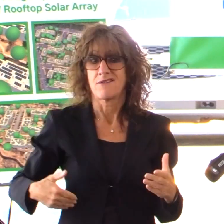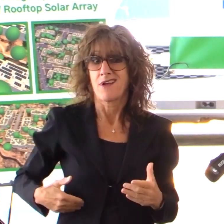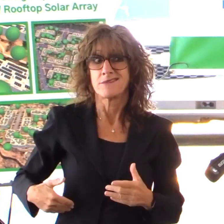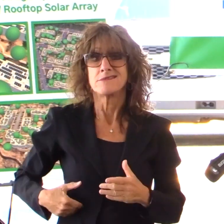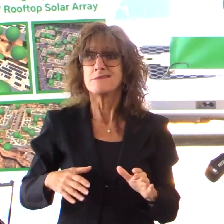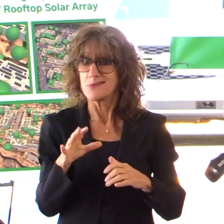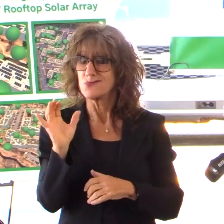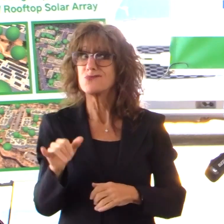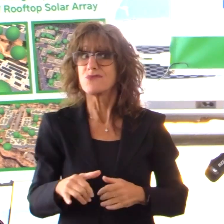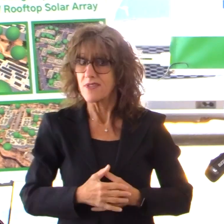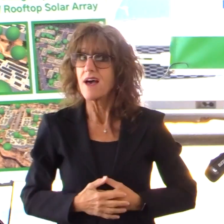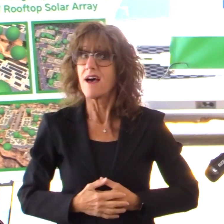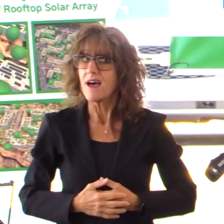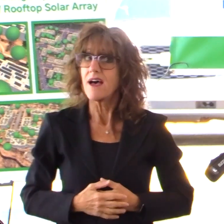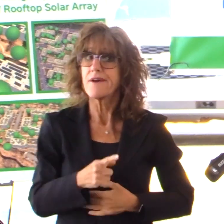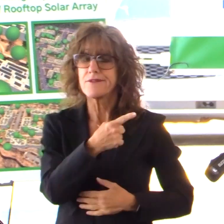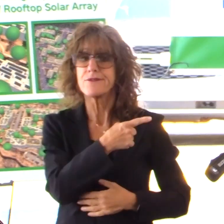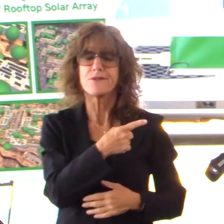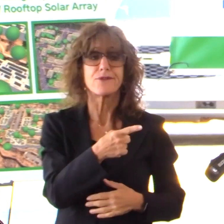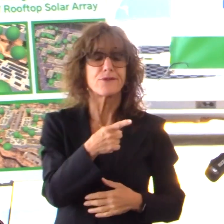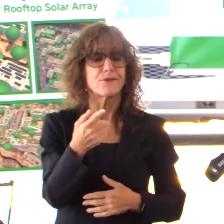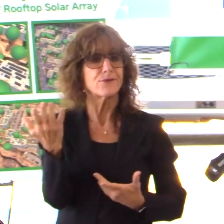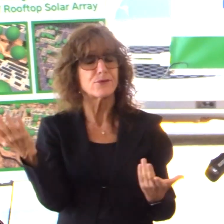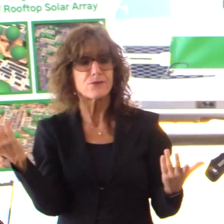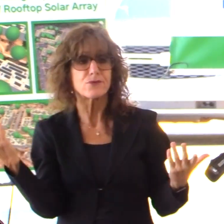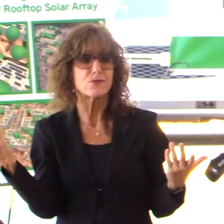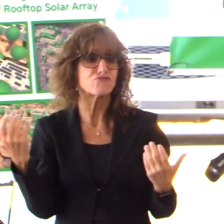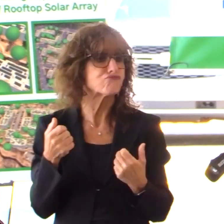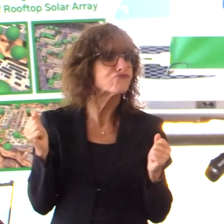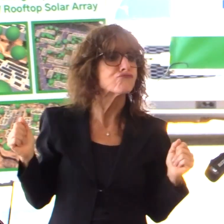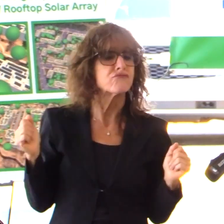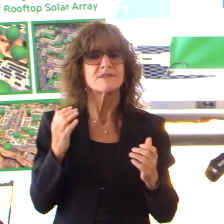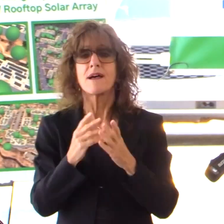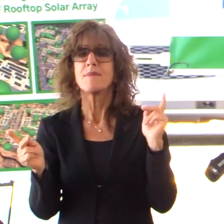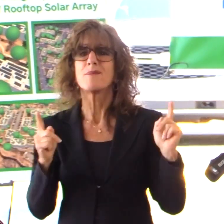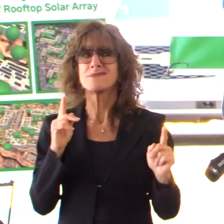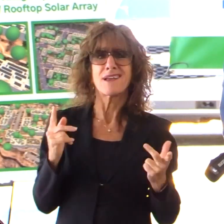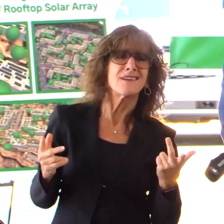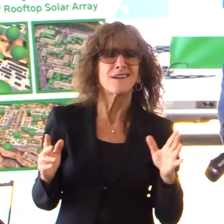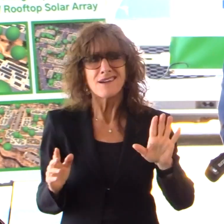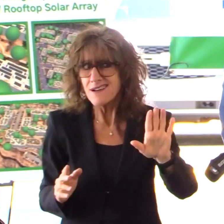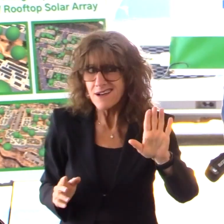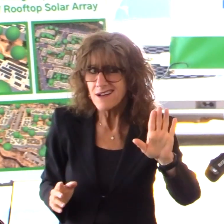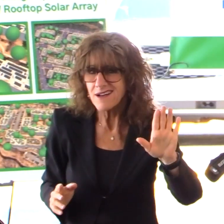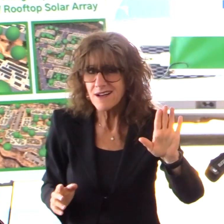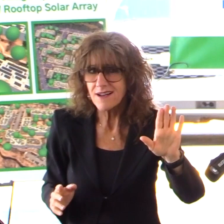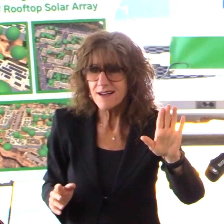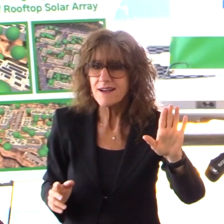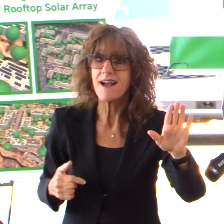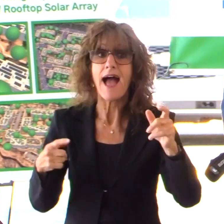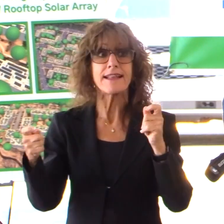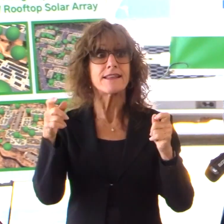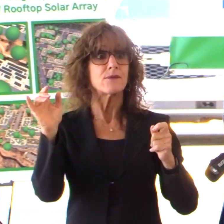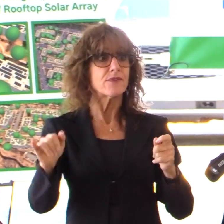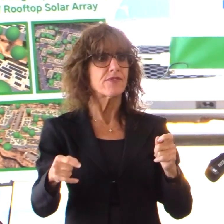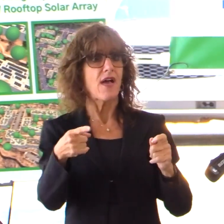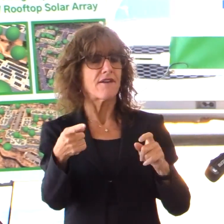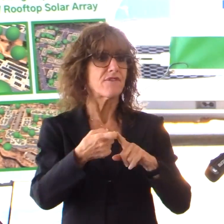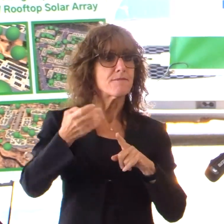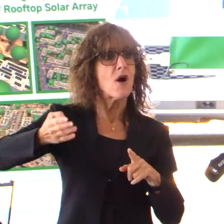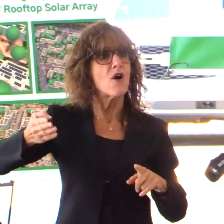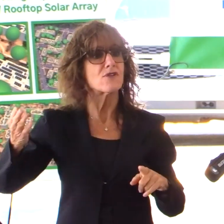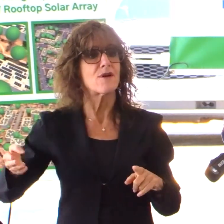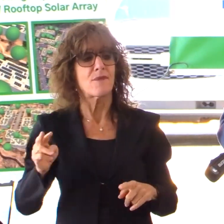that. You put yourself out there in a place that some people are saying, why? I deal with these talk show hosts from